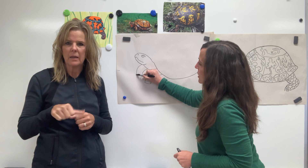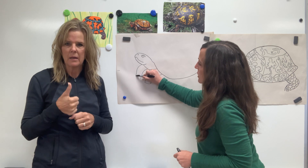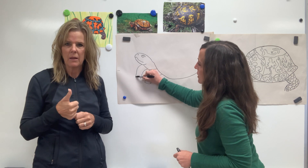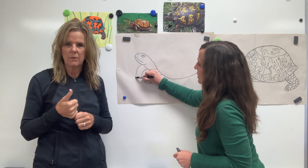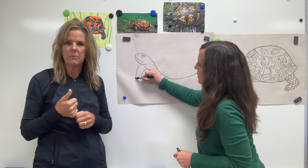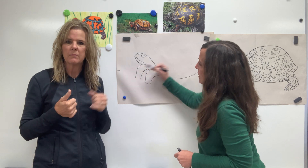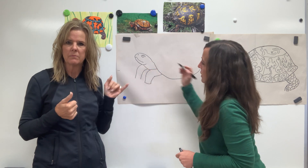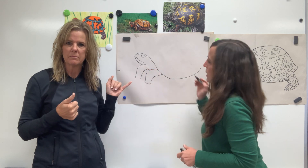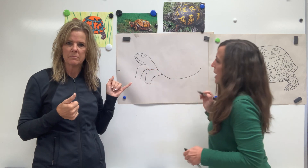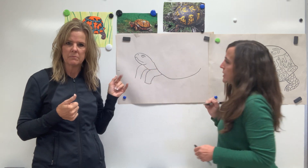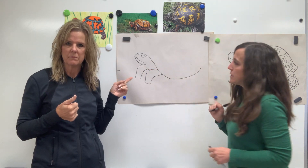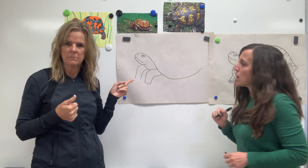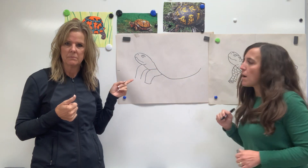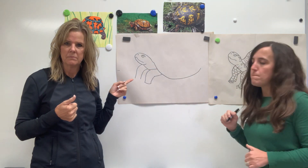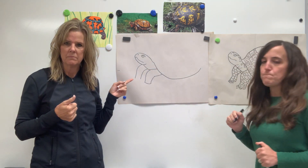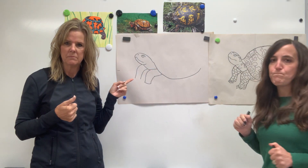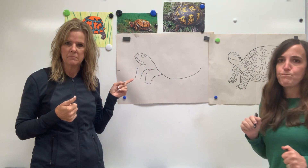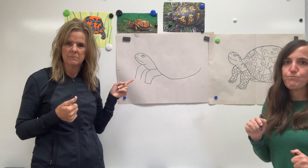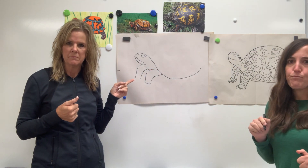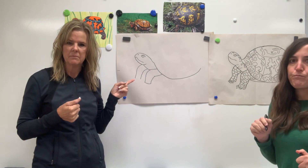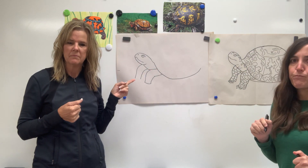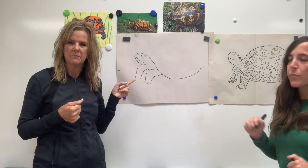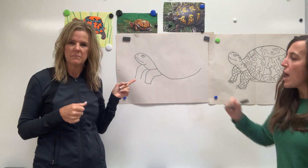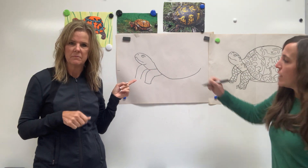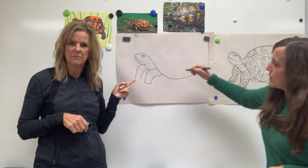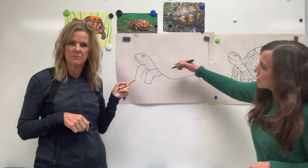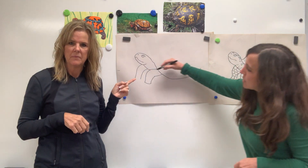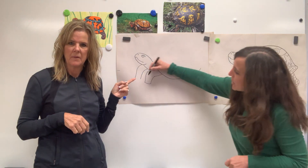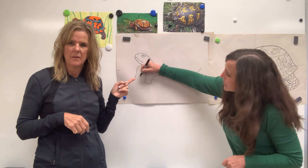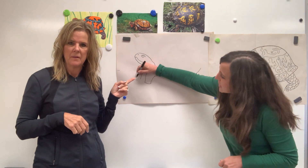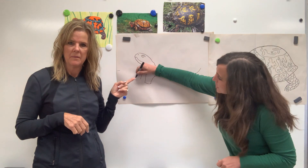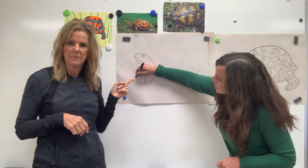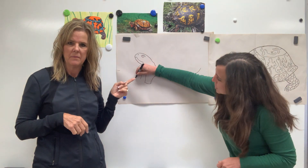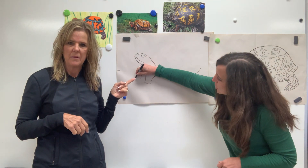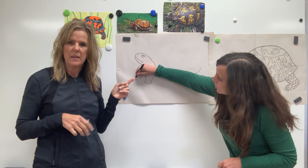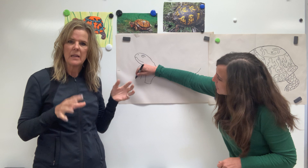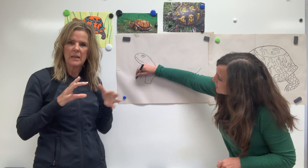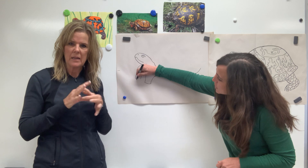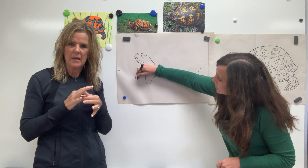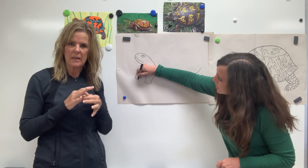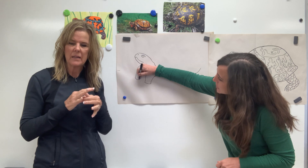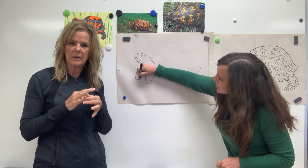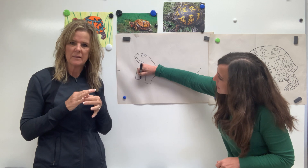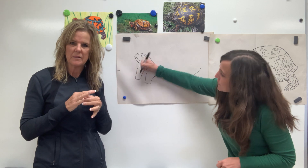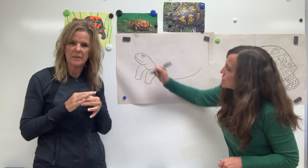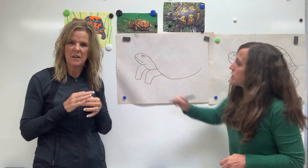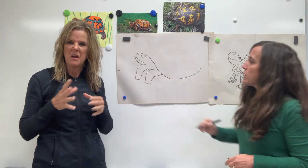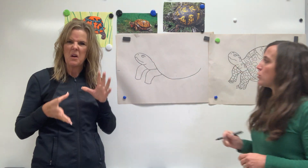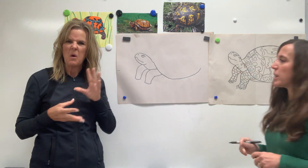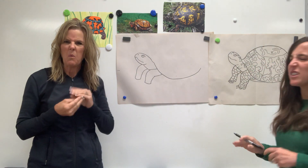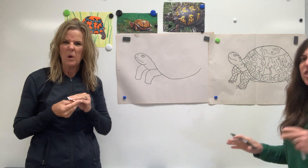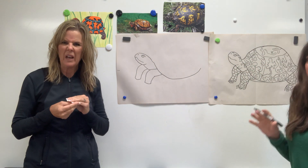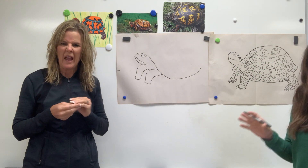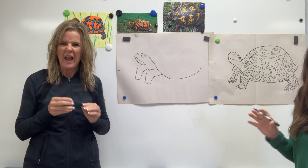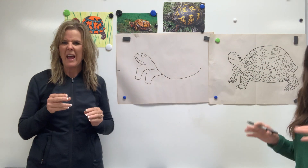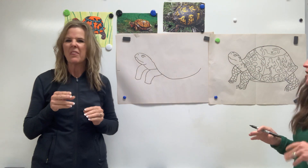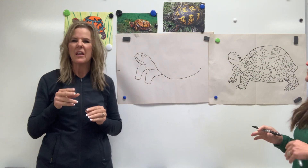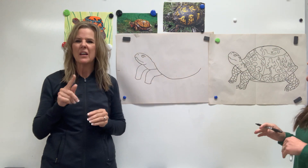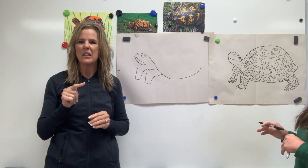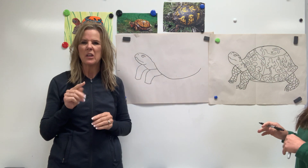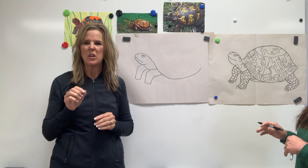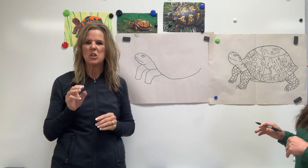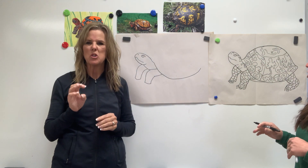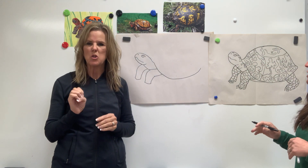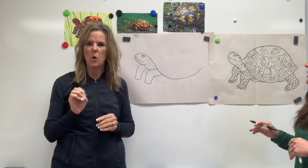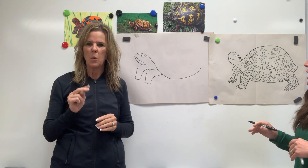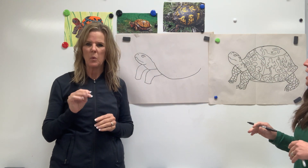curve line and stop. And then you're gonna make a touch. We'll add the toenails and stuff in just a little bit. Let's just get the layout of